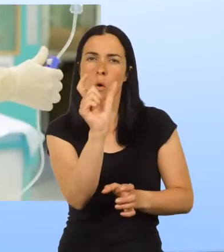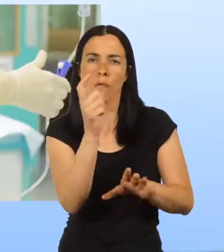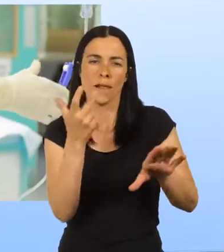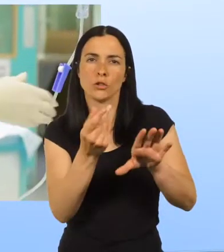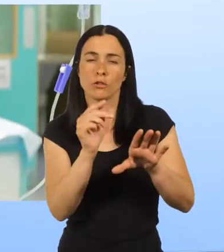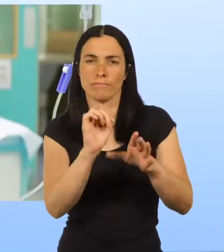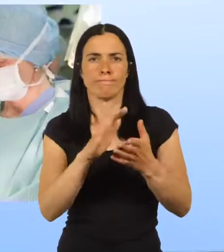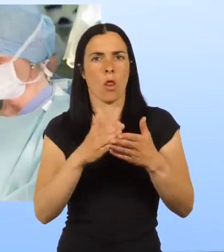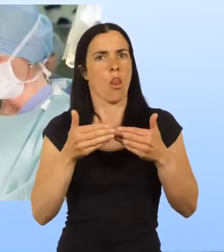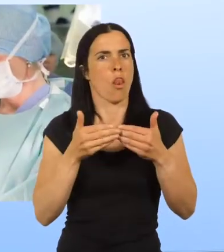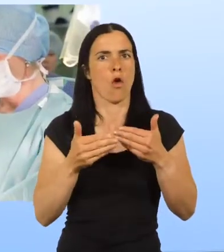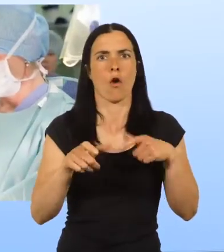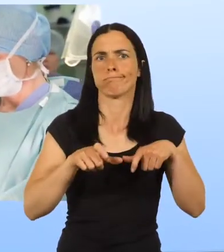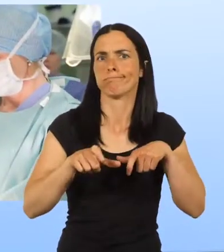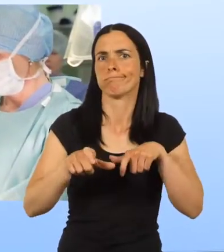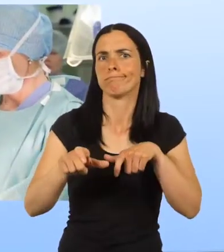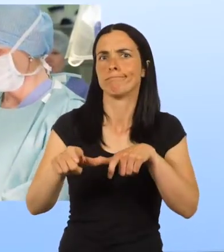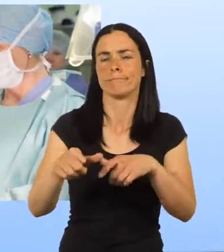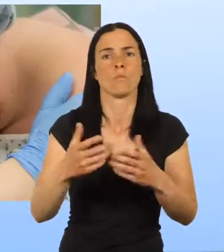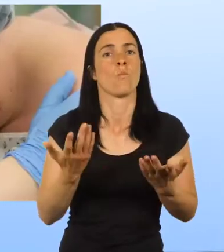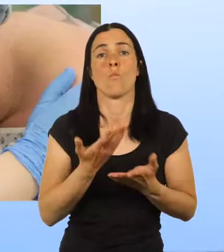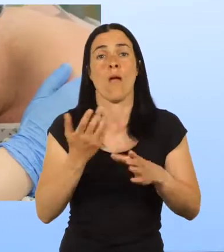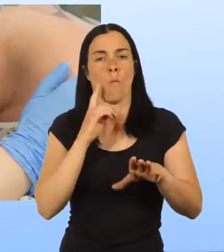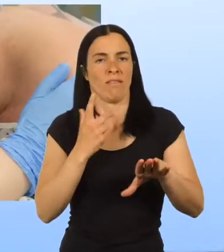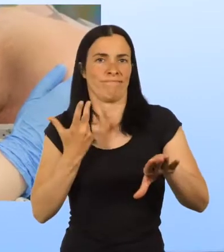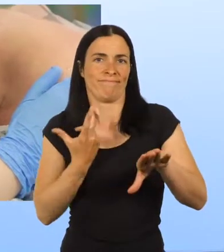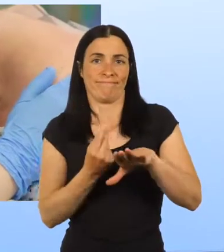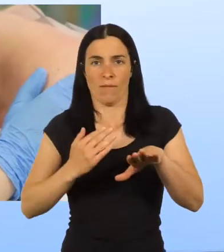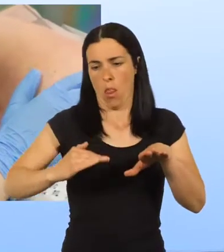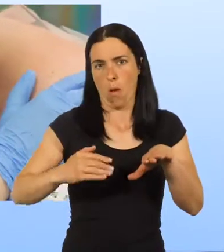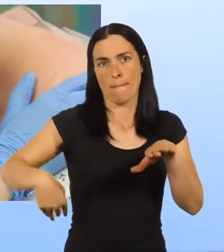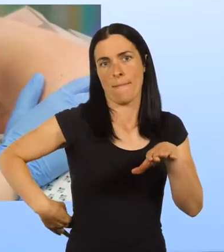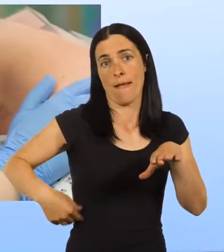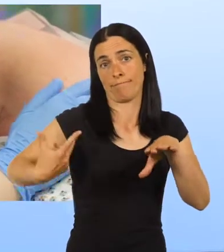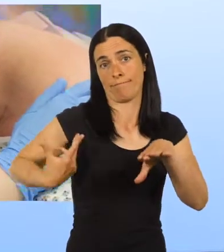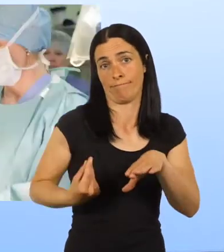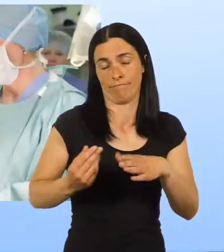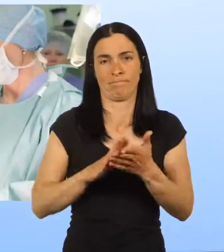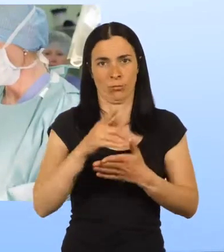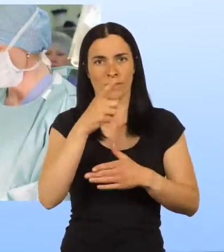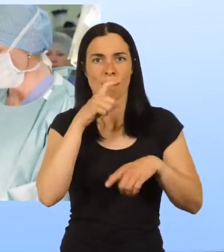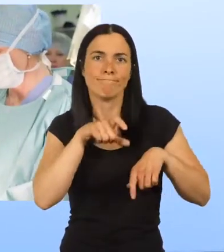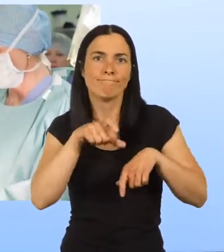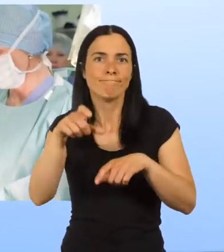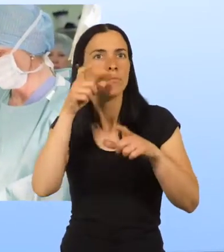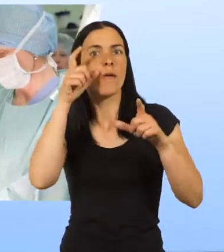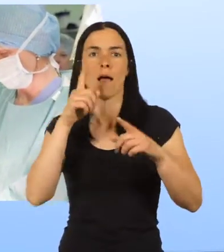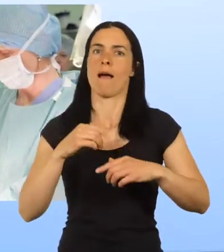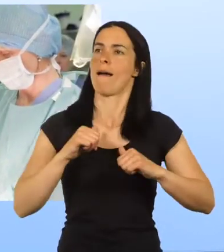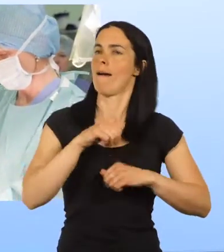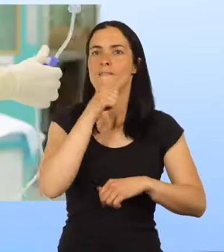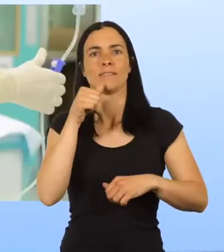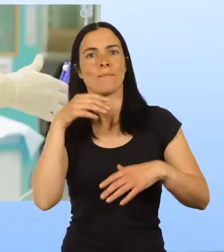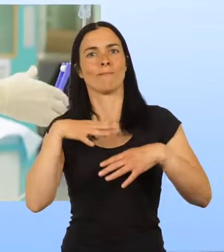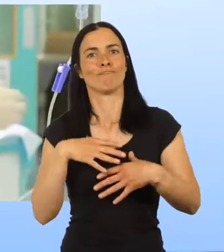is a small injection of local anaesthetic and long-acting pain medication into the lower part of the back. This allows you to